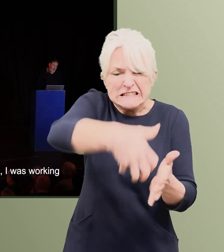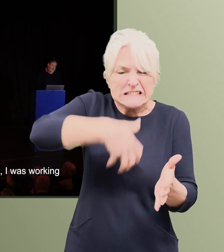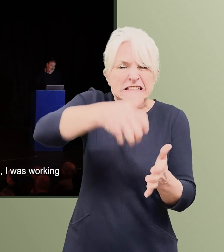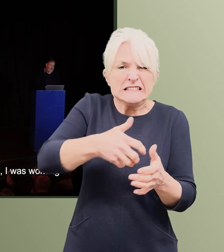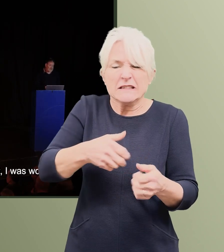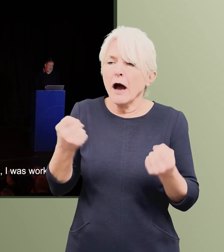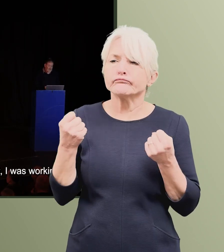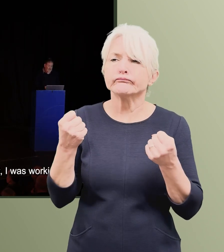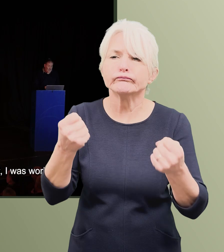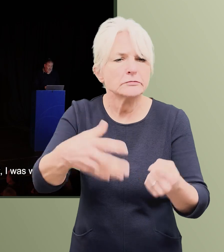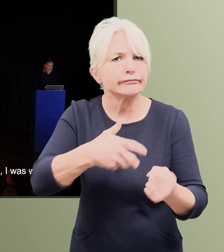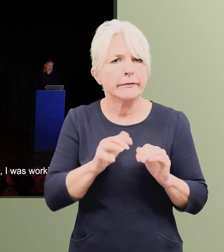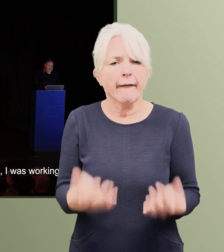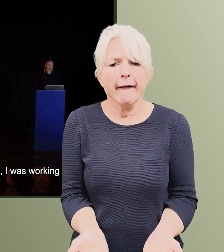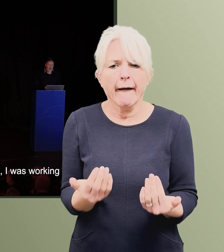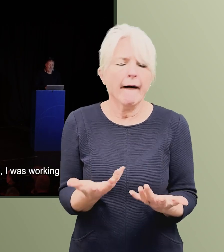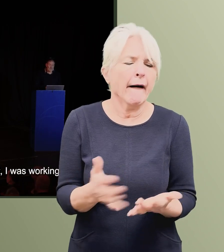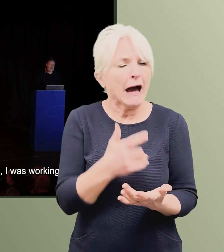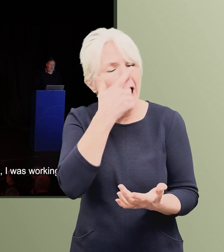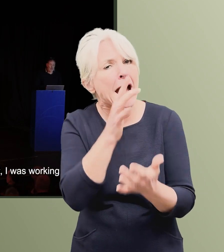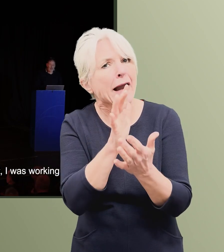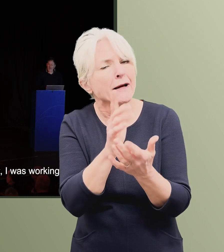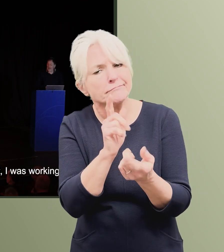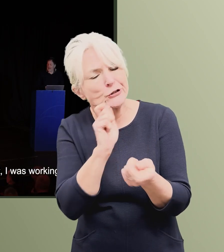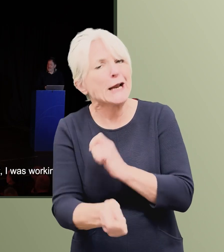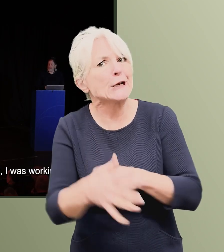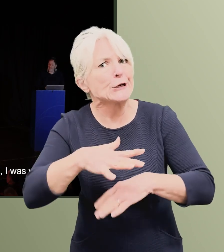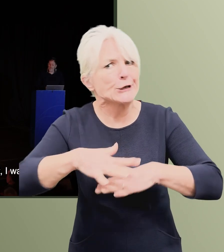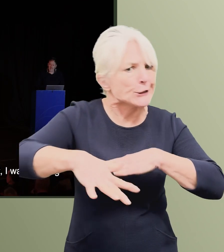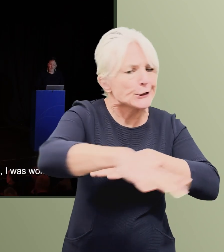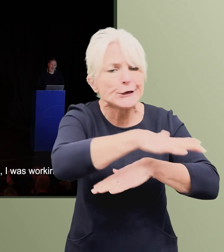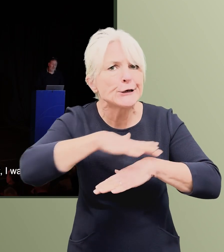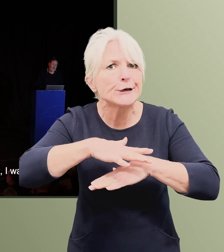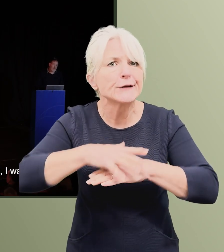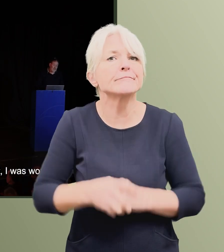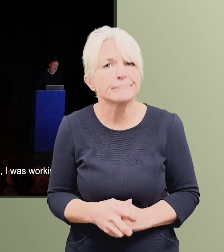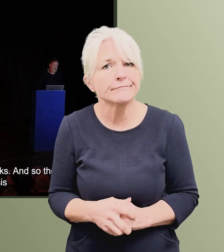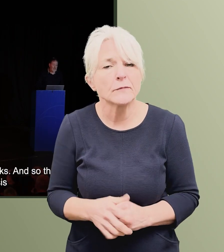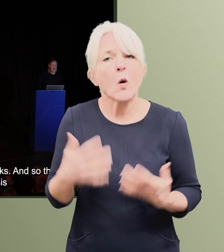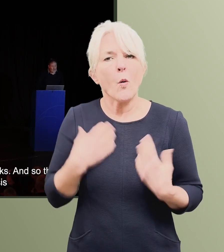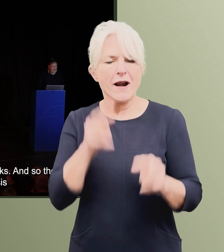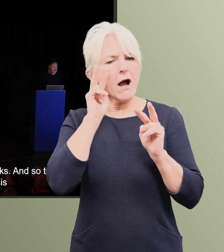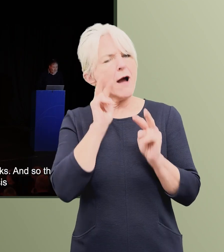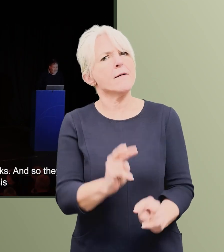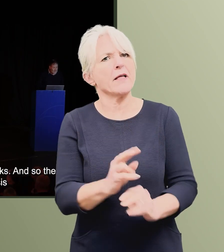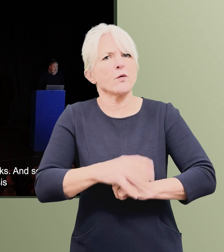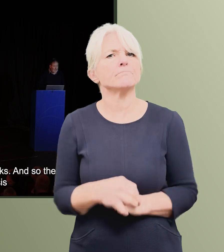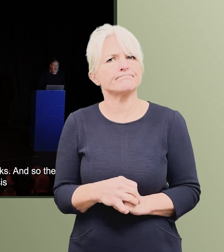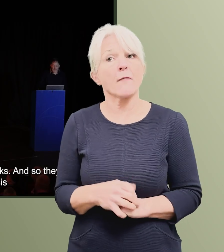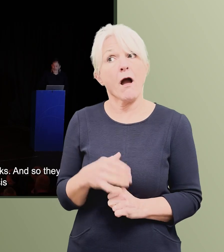So when I decided to start to look at it, I was working with a team from Korean TV, as you